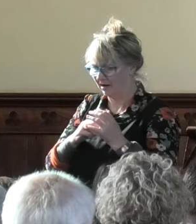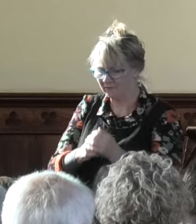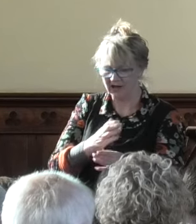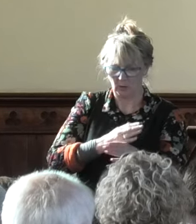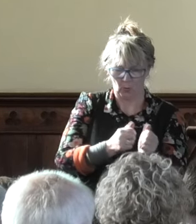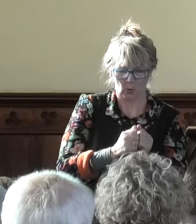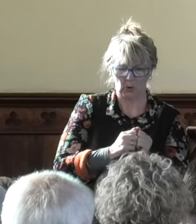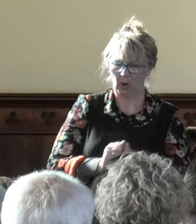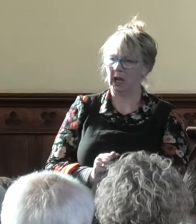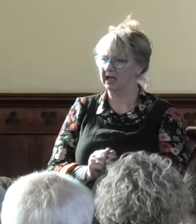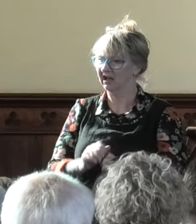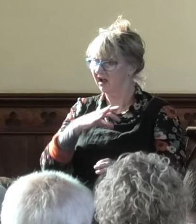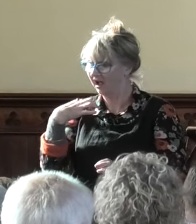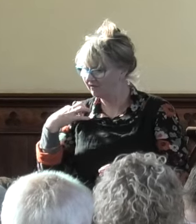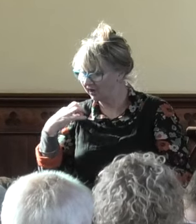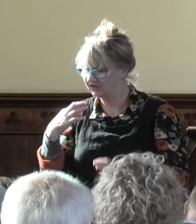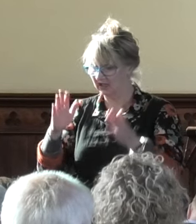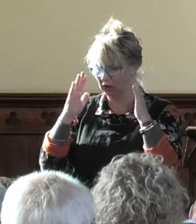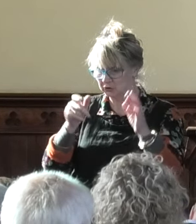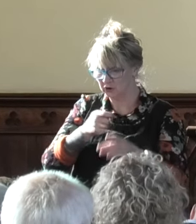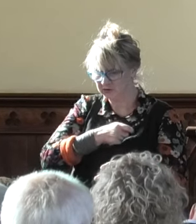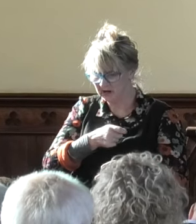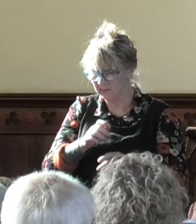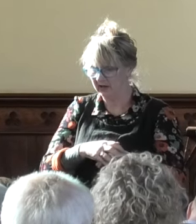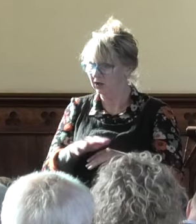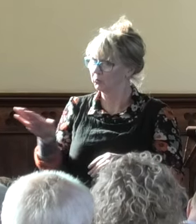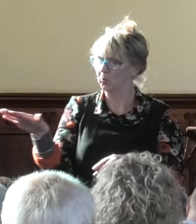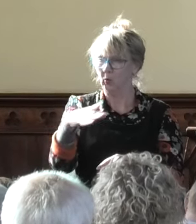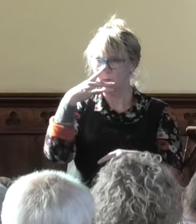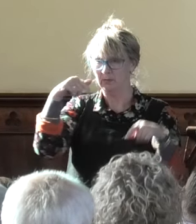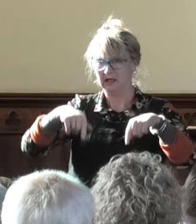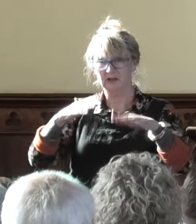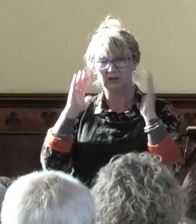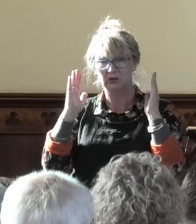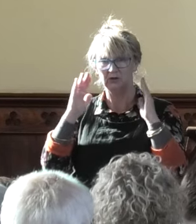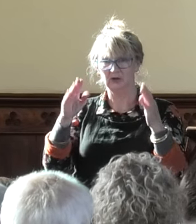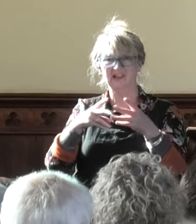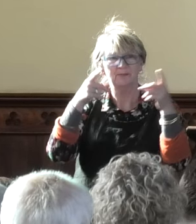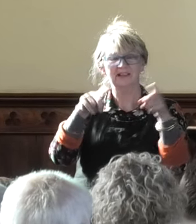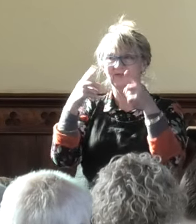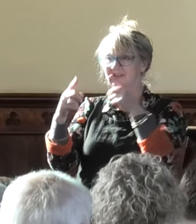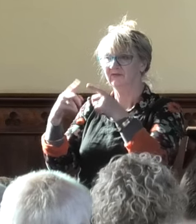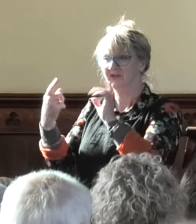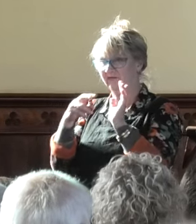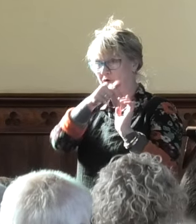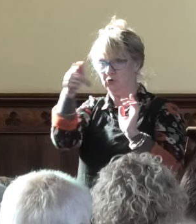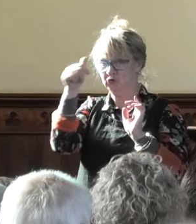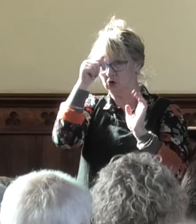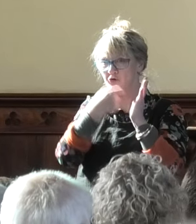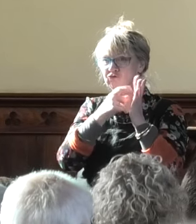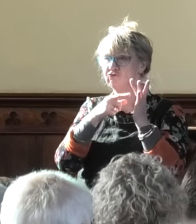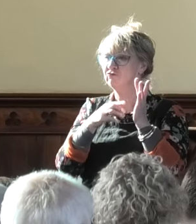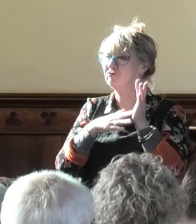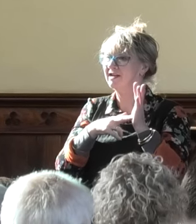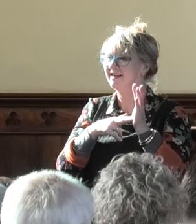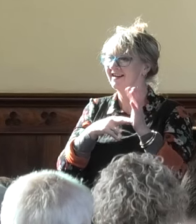workmate, a fellow volunteer, a church member. To everybody in this room, she was something different. Like a diamond with lots